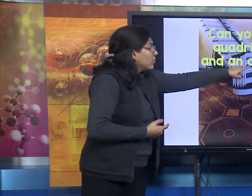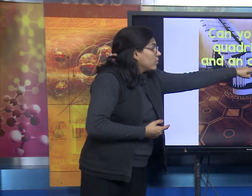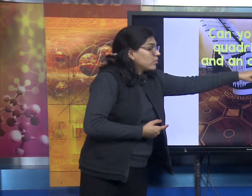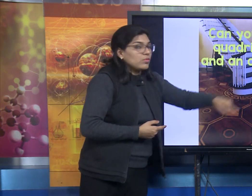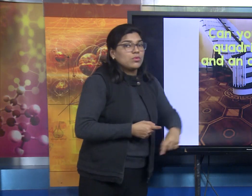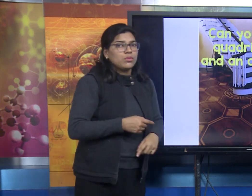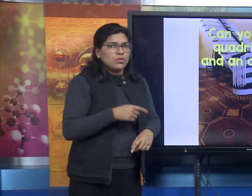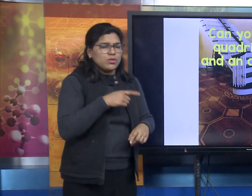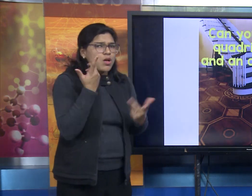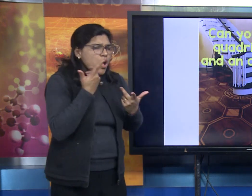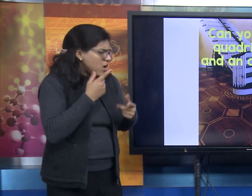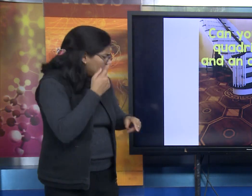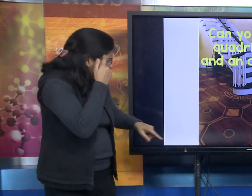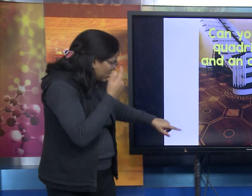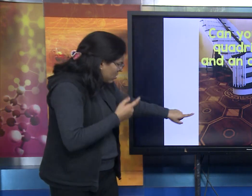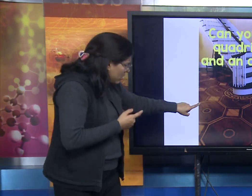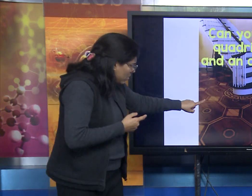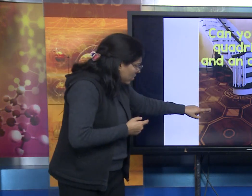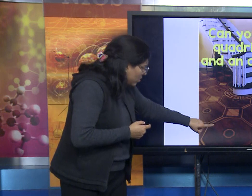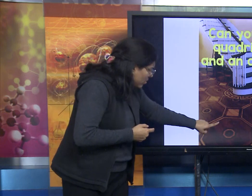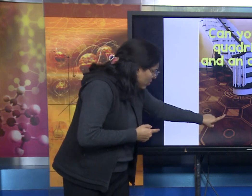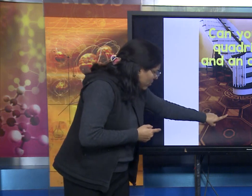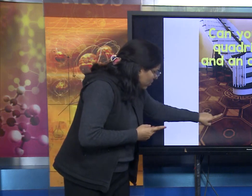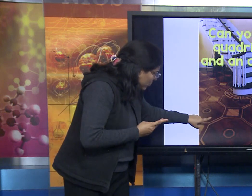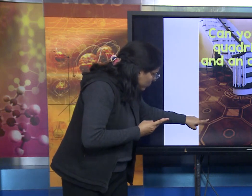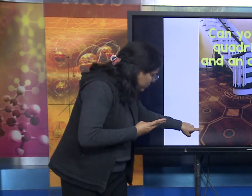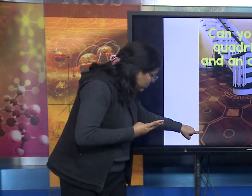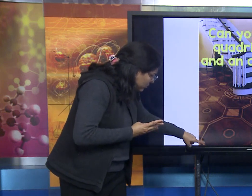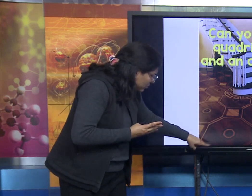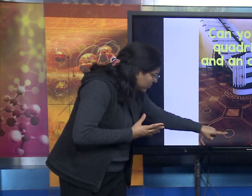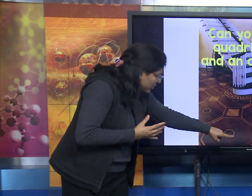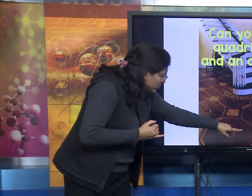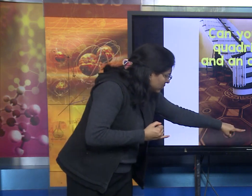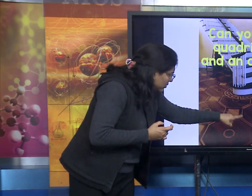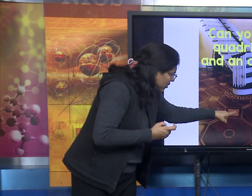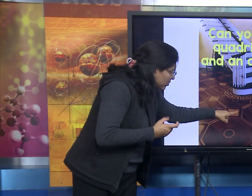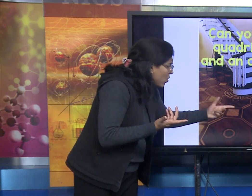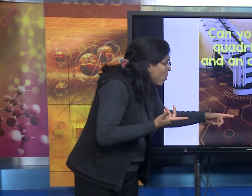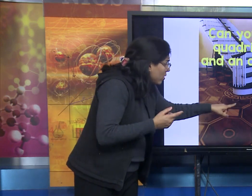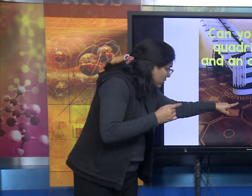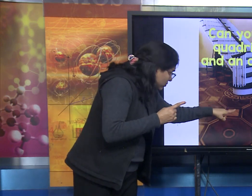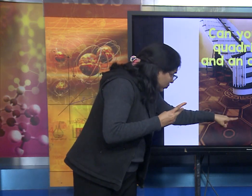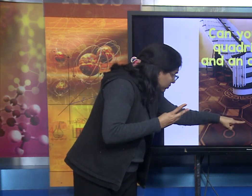quadrilateral and octagon. Is there any quadrilateral? How many lines are there? So what shape is